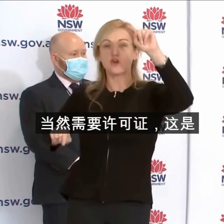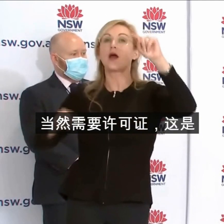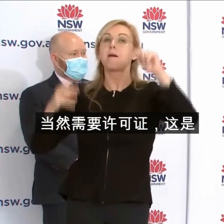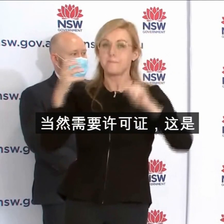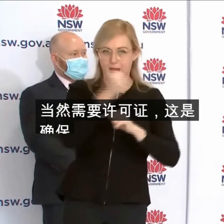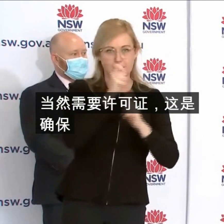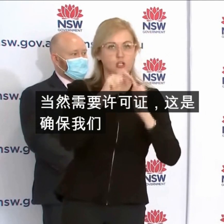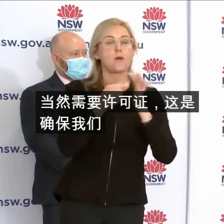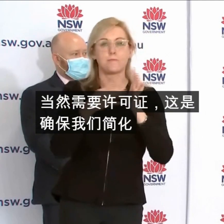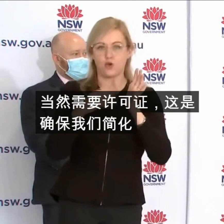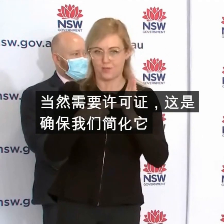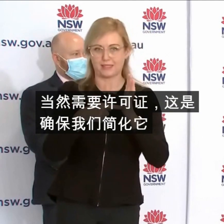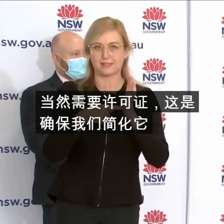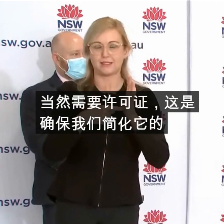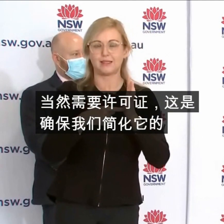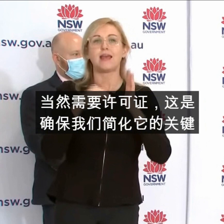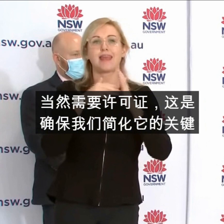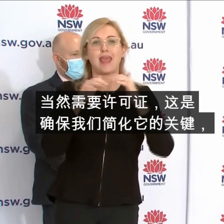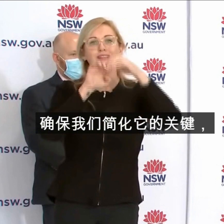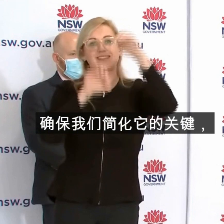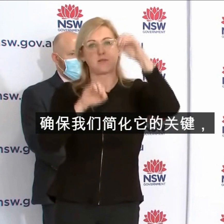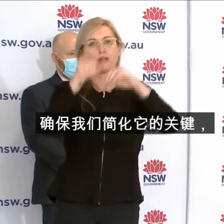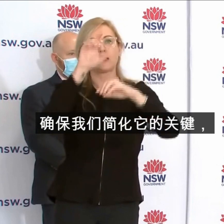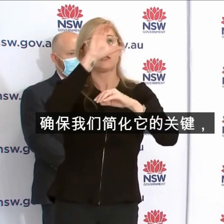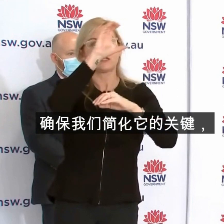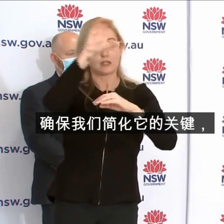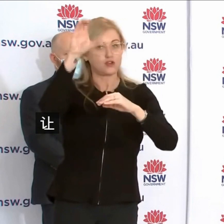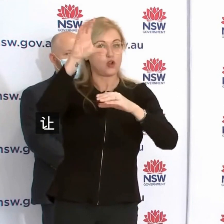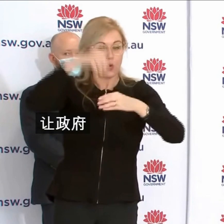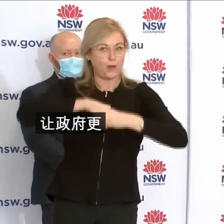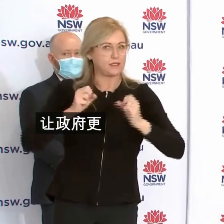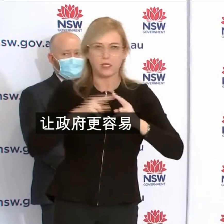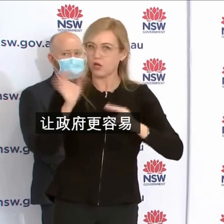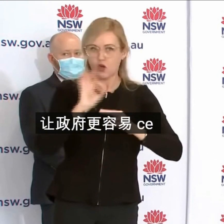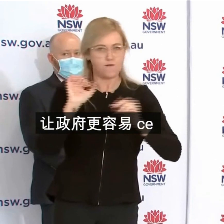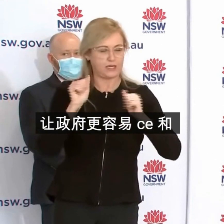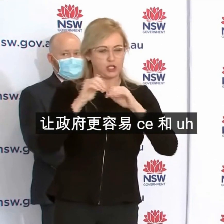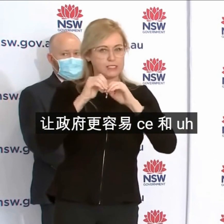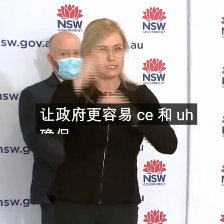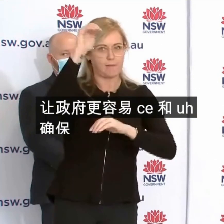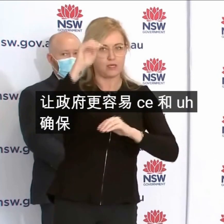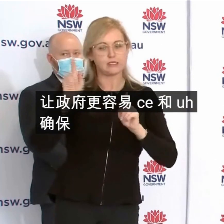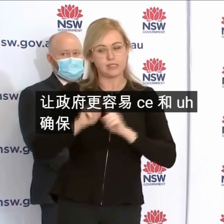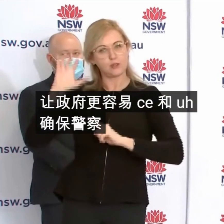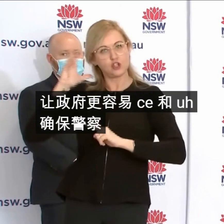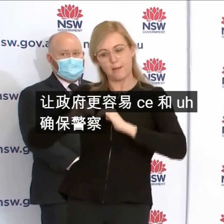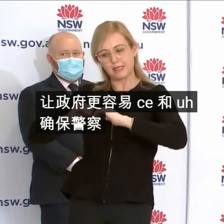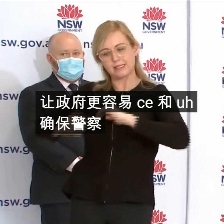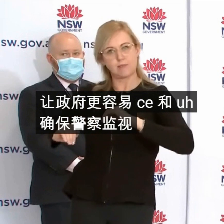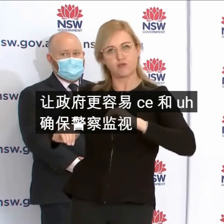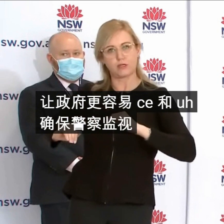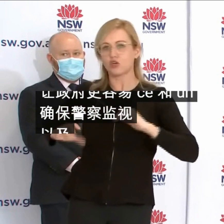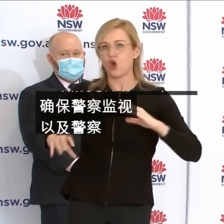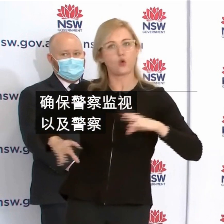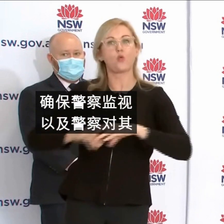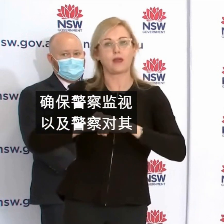And that's at the key of making sure we simplify it, make it easier for governance, and making sure for police